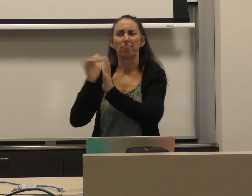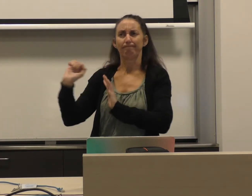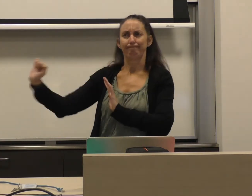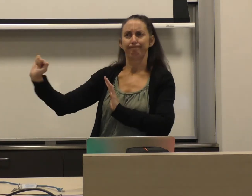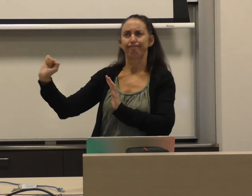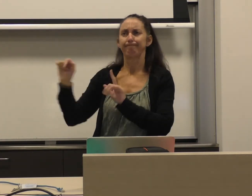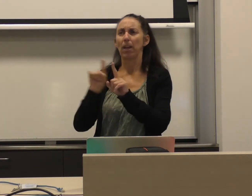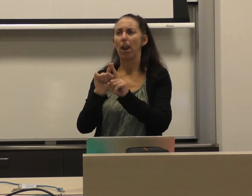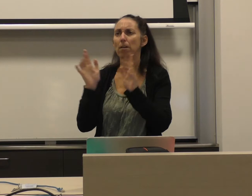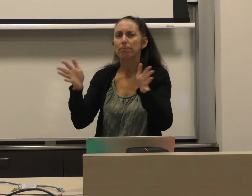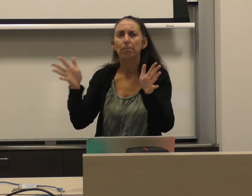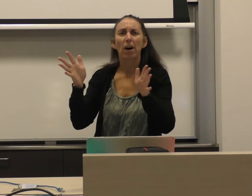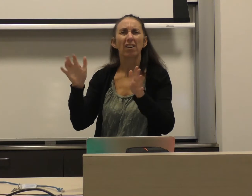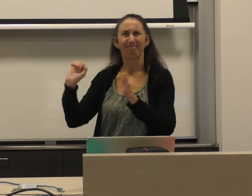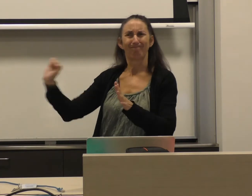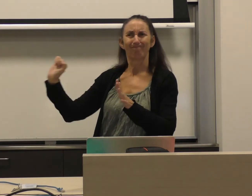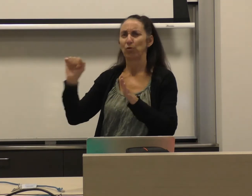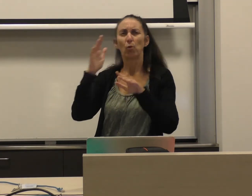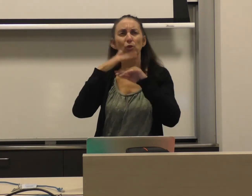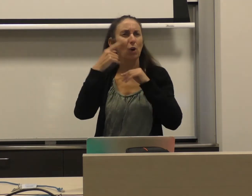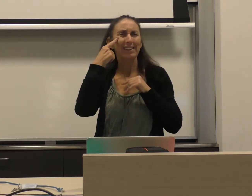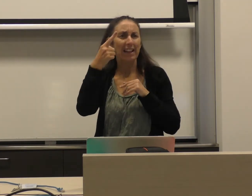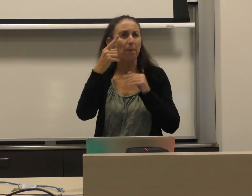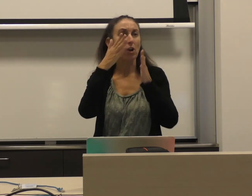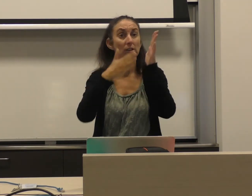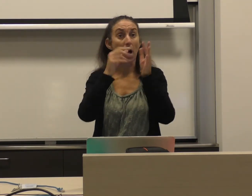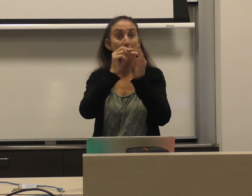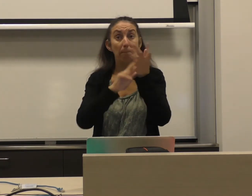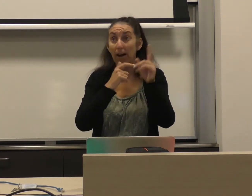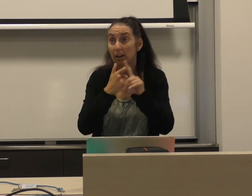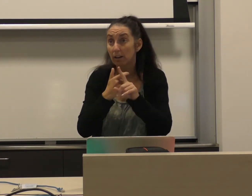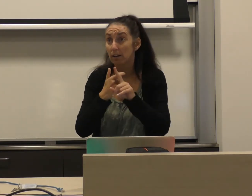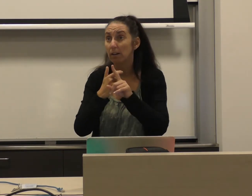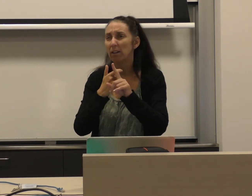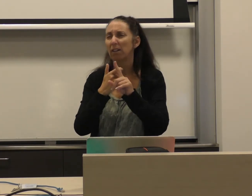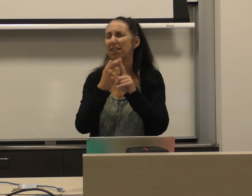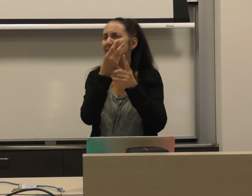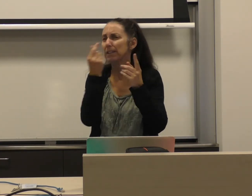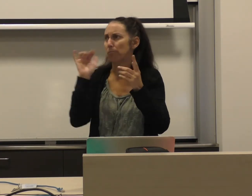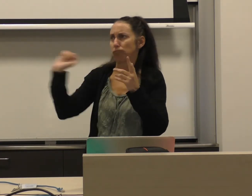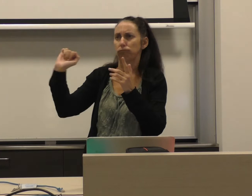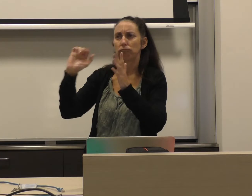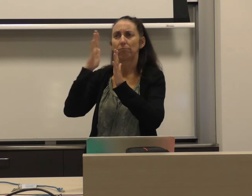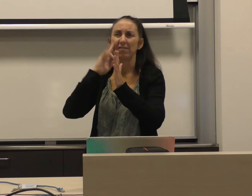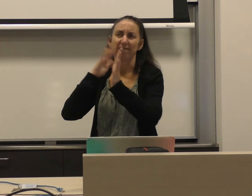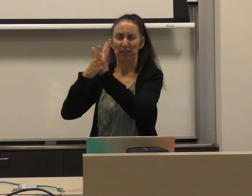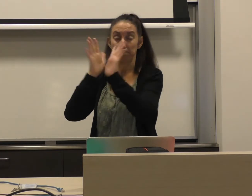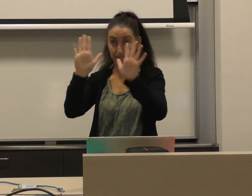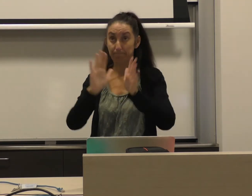there are specific signs that are used that you'll see, and the lip pattern is very specific to